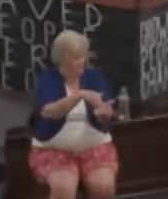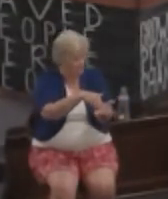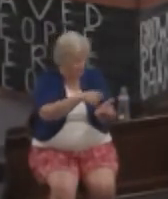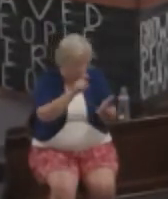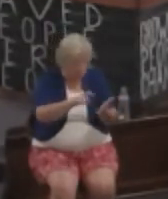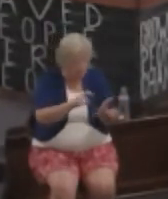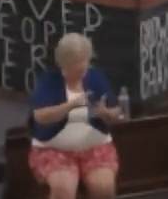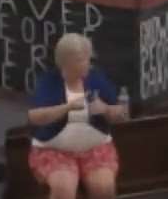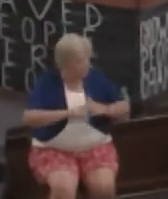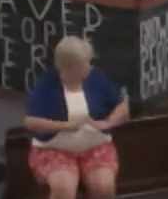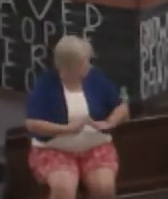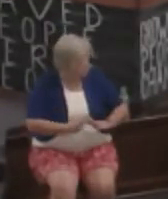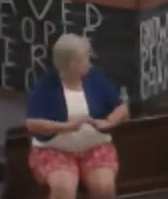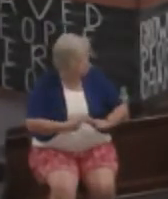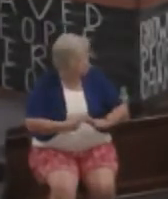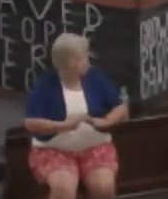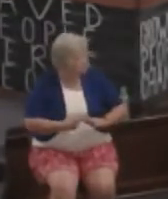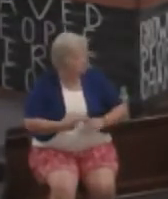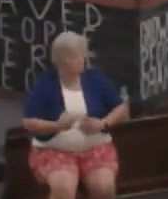Because it is.